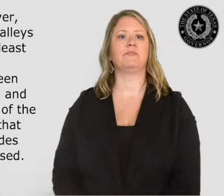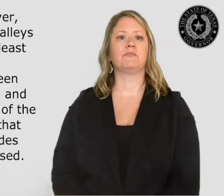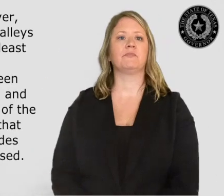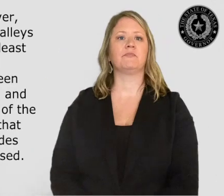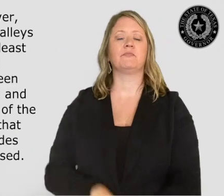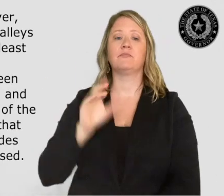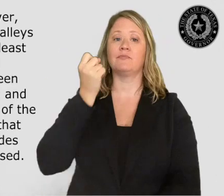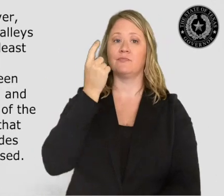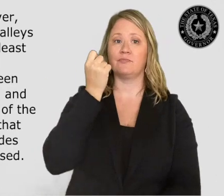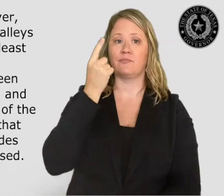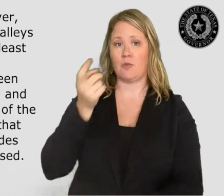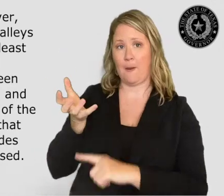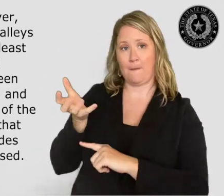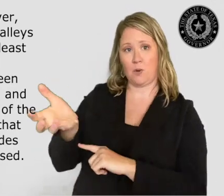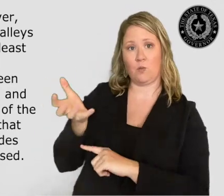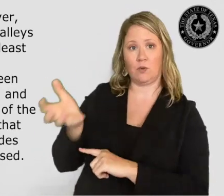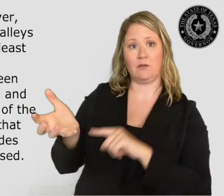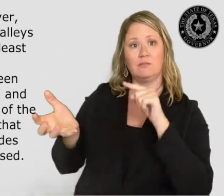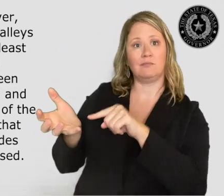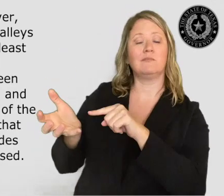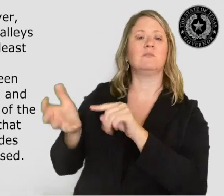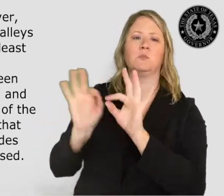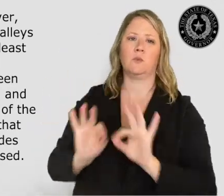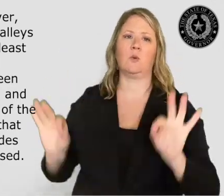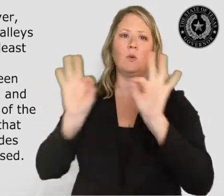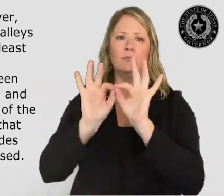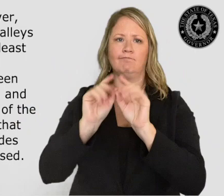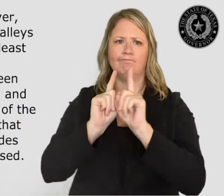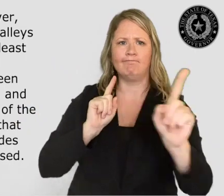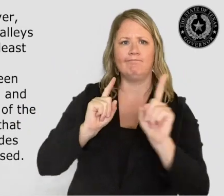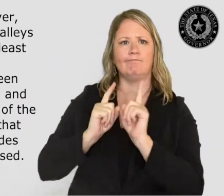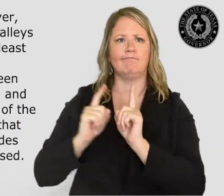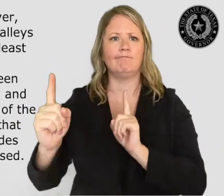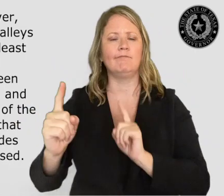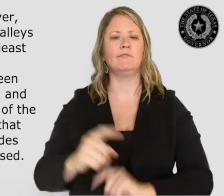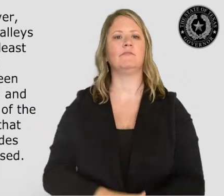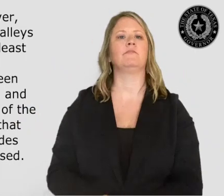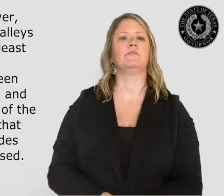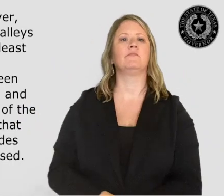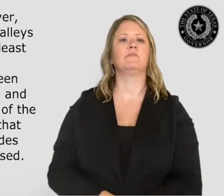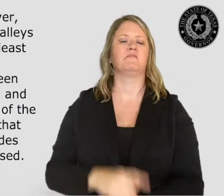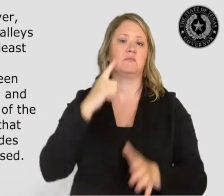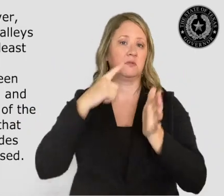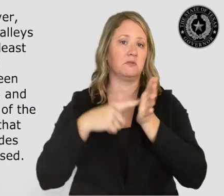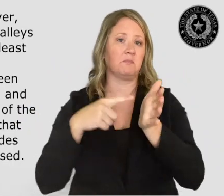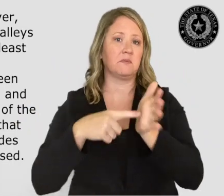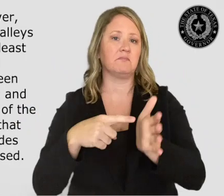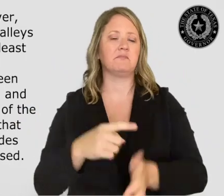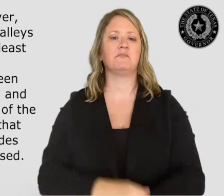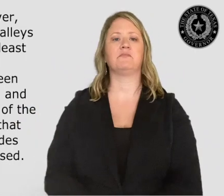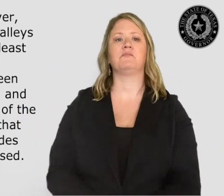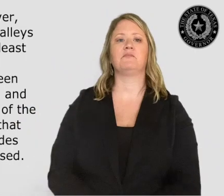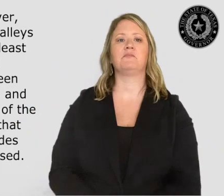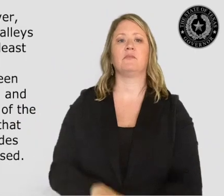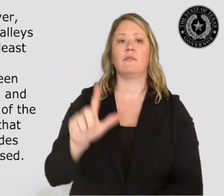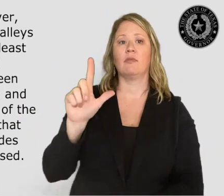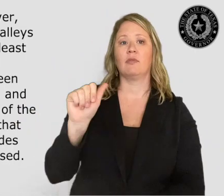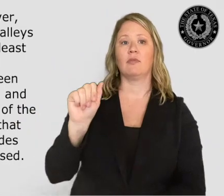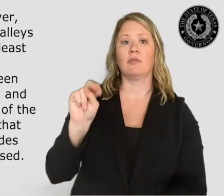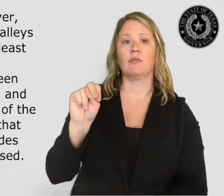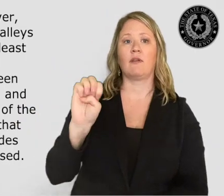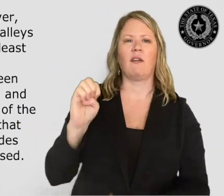that bowling alleys must ensure at least 6 feet of social distancing between operating lanes,